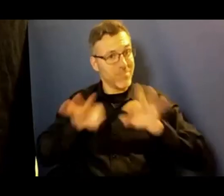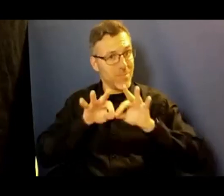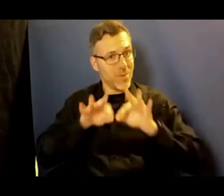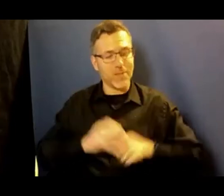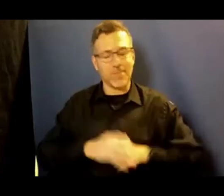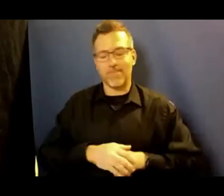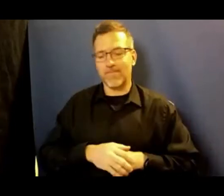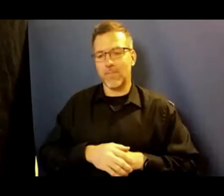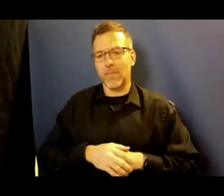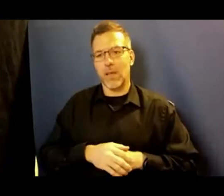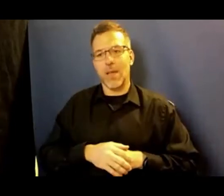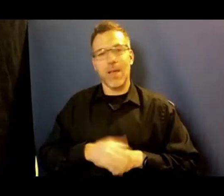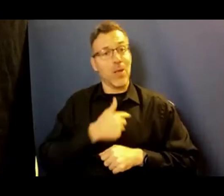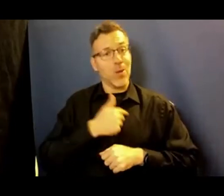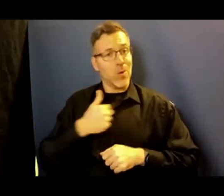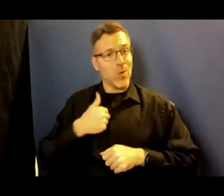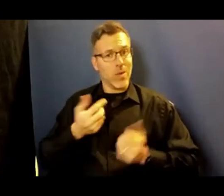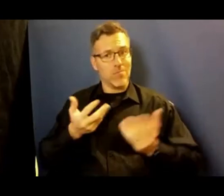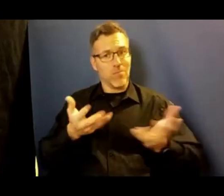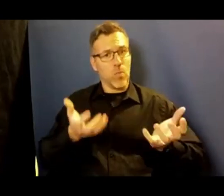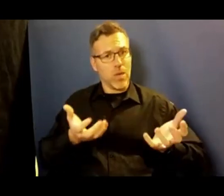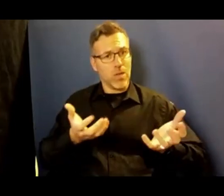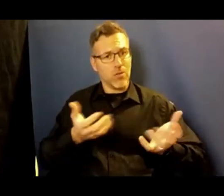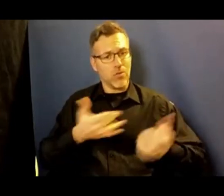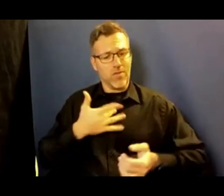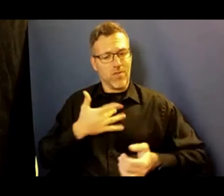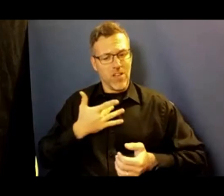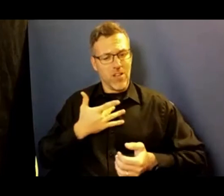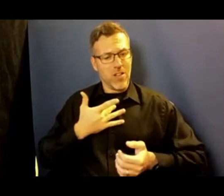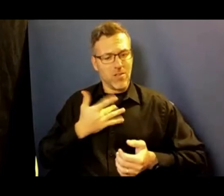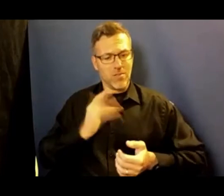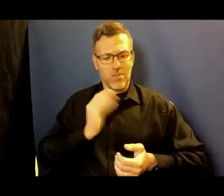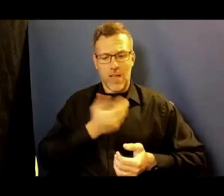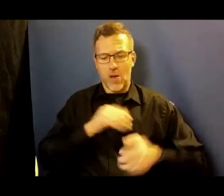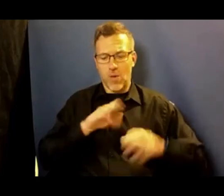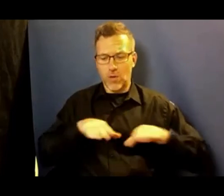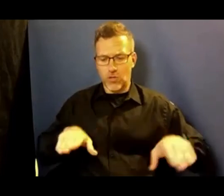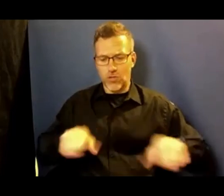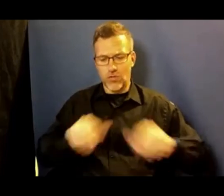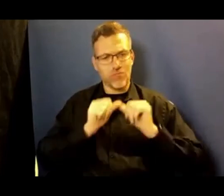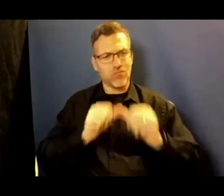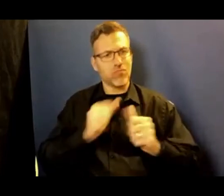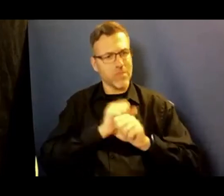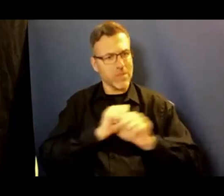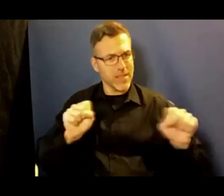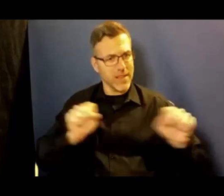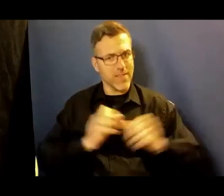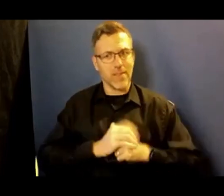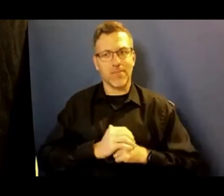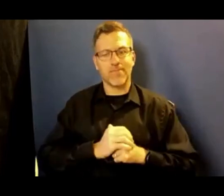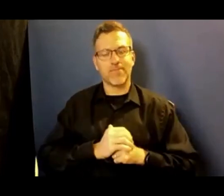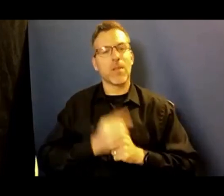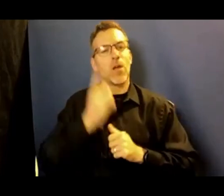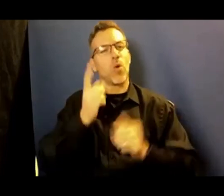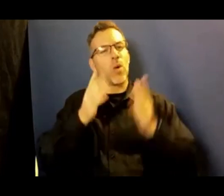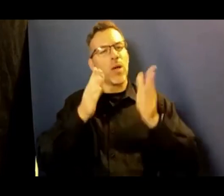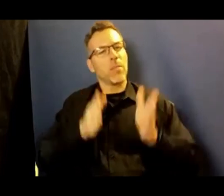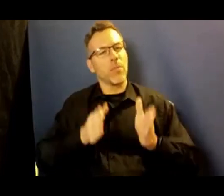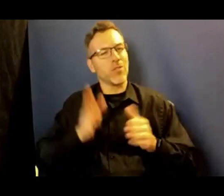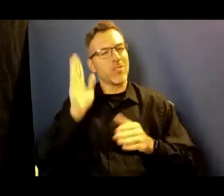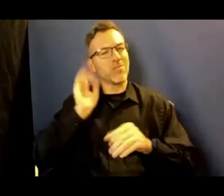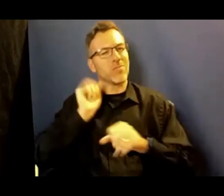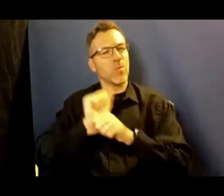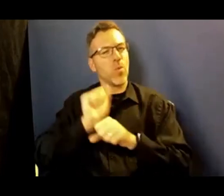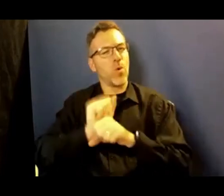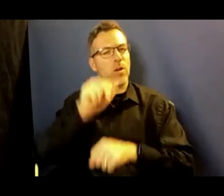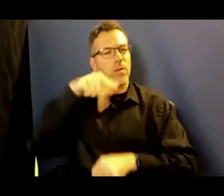And we want to know that our kids are safe too. There was someone who previously worked at Pfizer who felt like